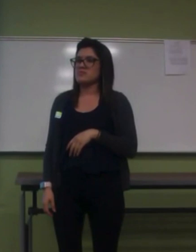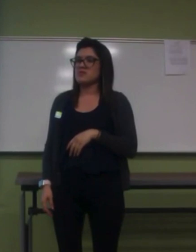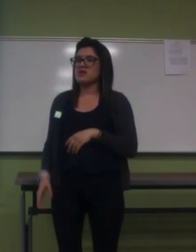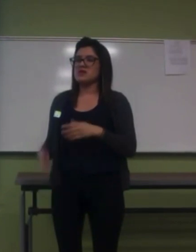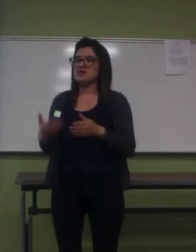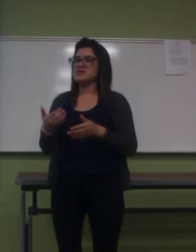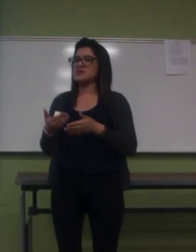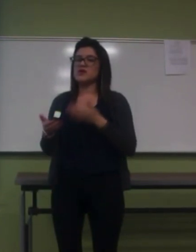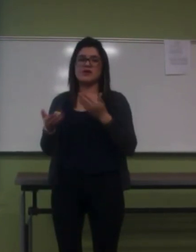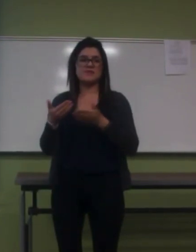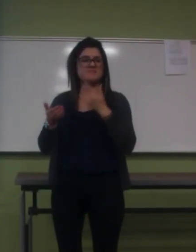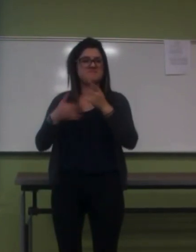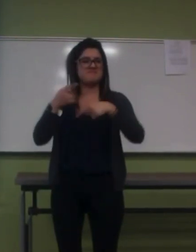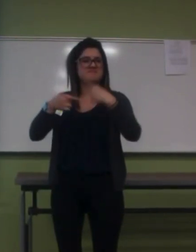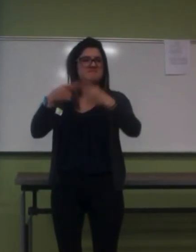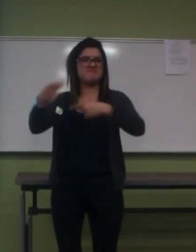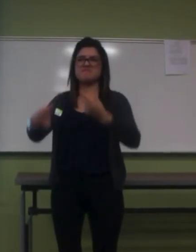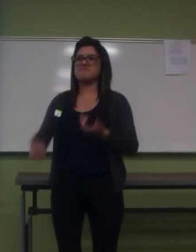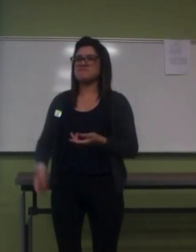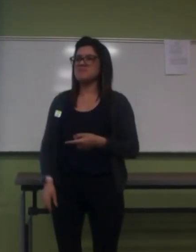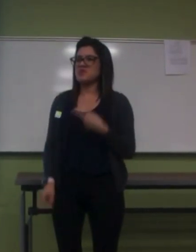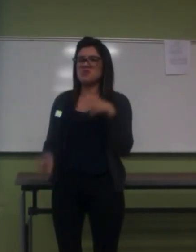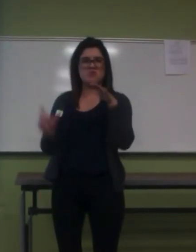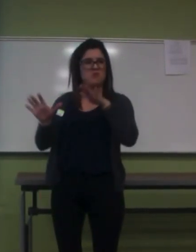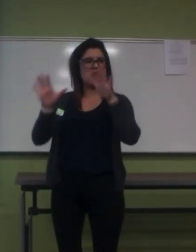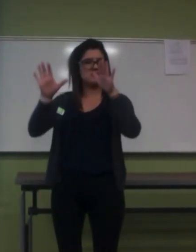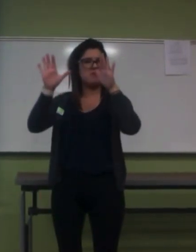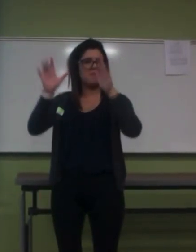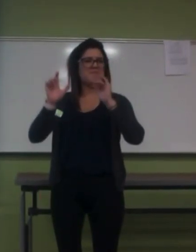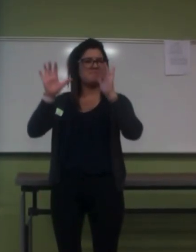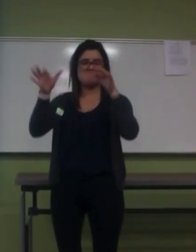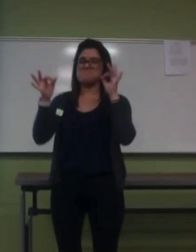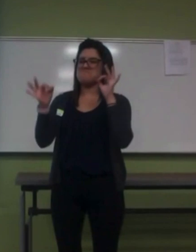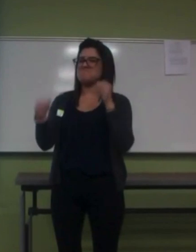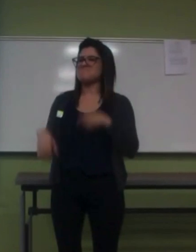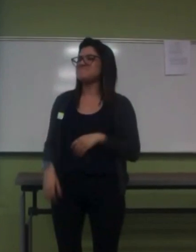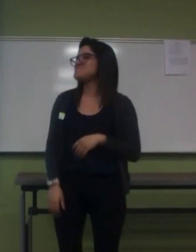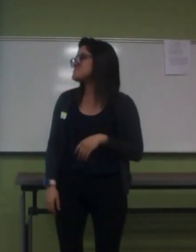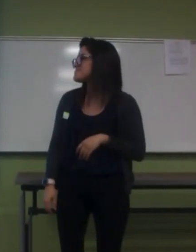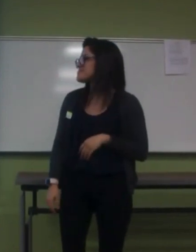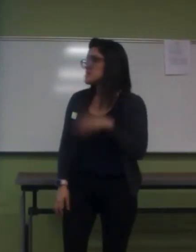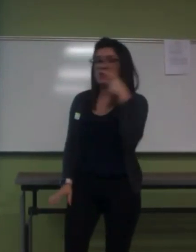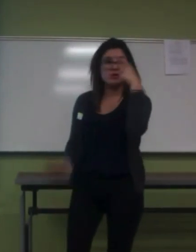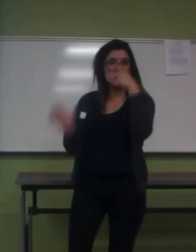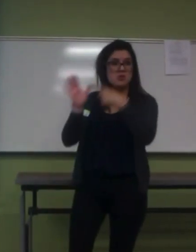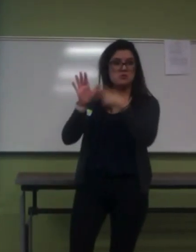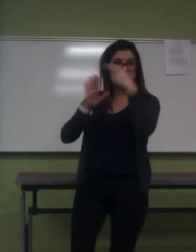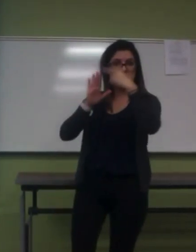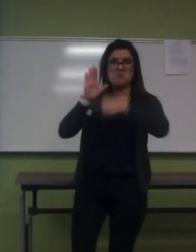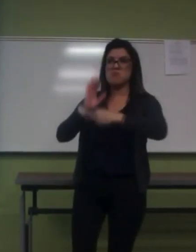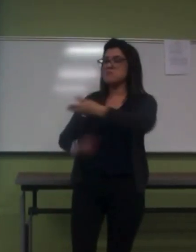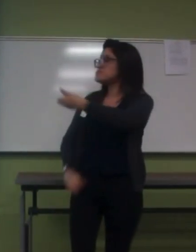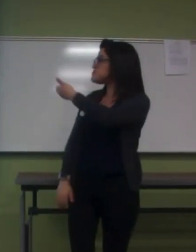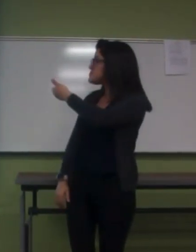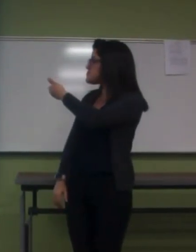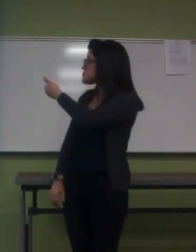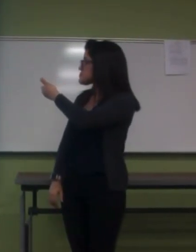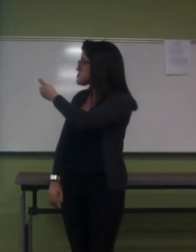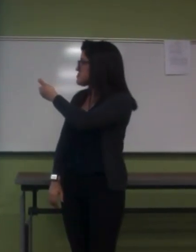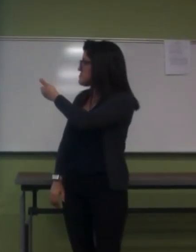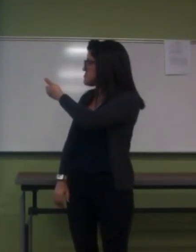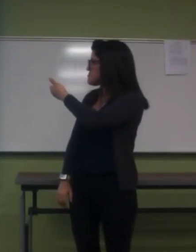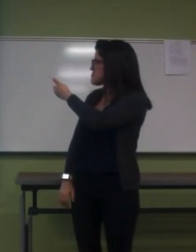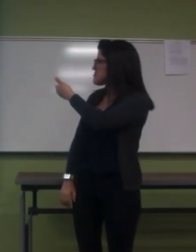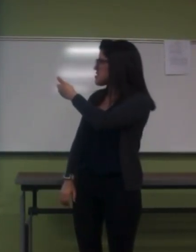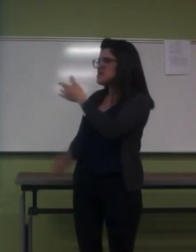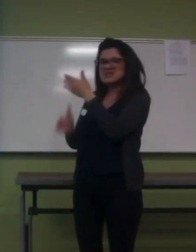Easy going. Easy going. Awesome. Good stuff. Well, as you can see, each of the signs, some of them have similar